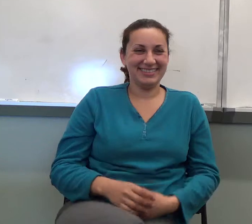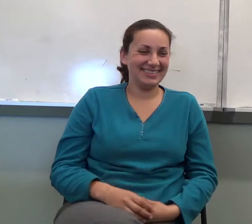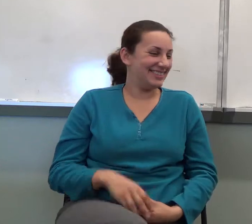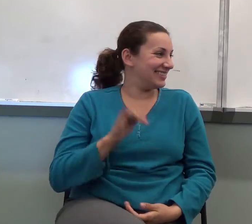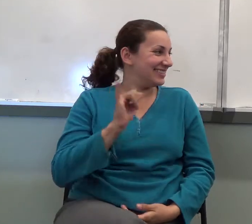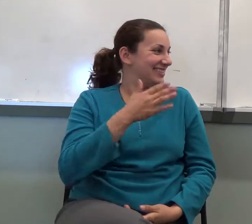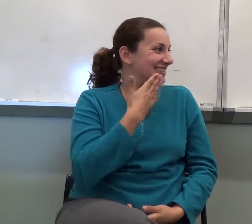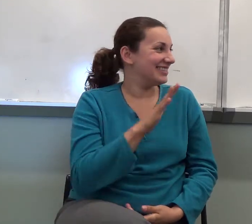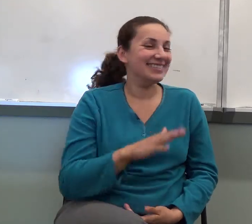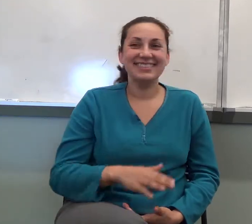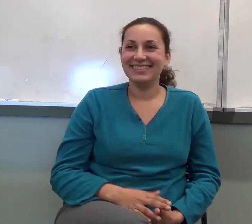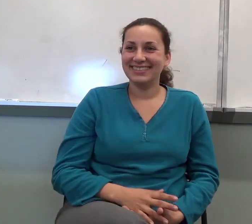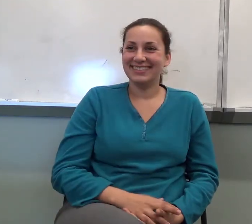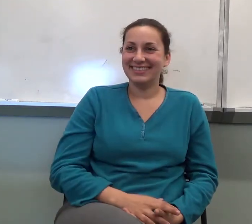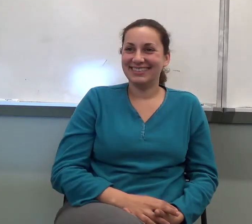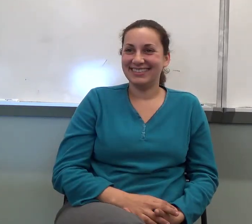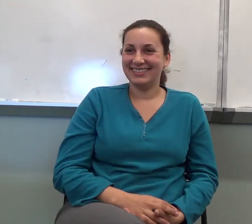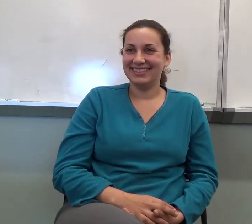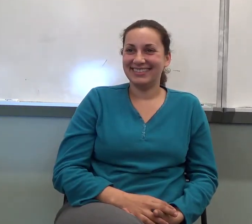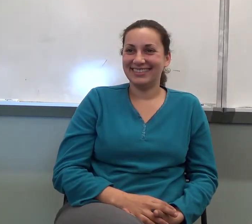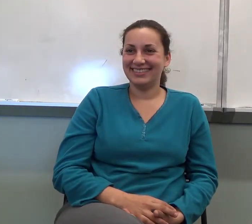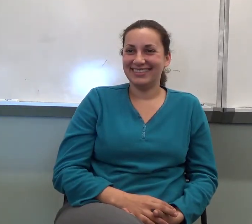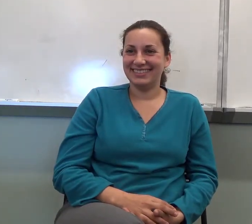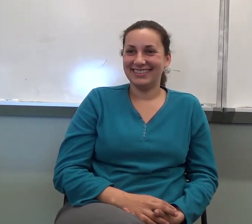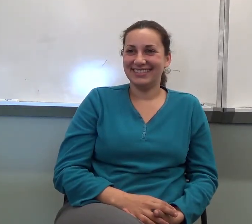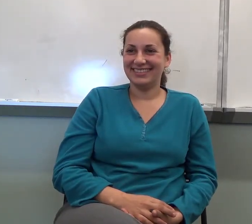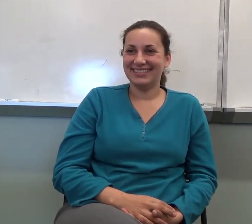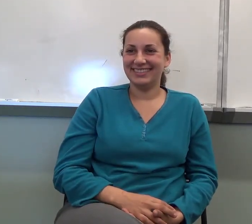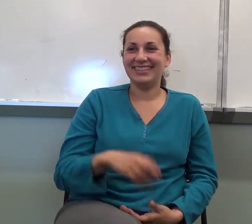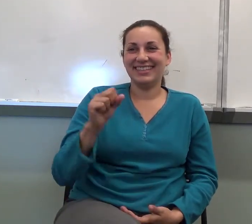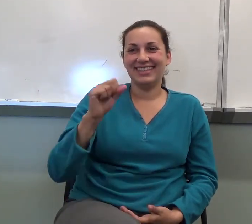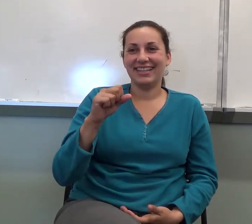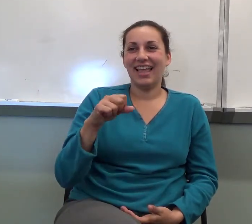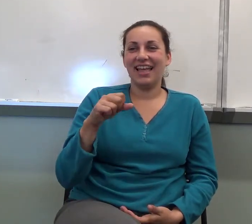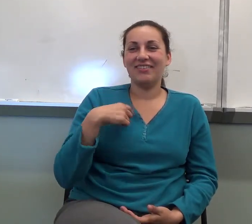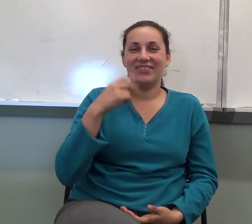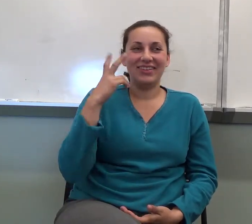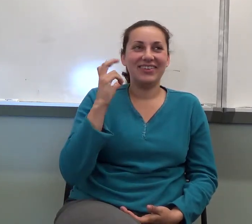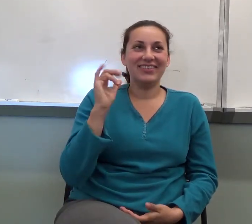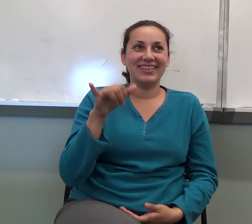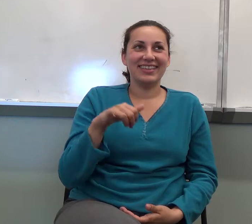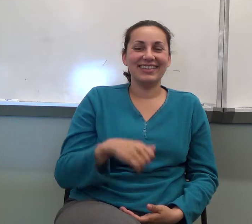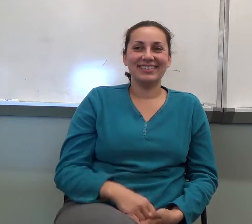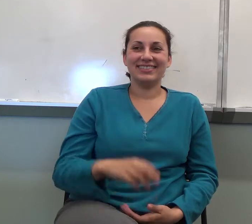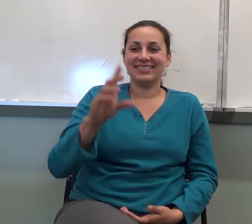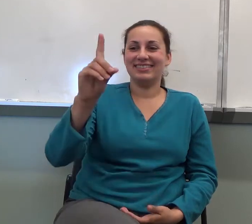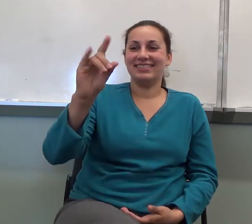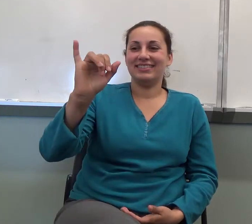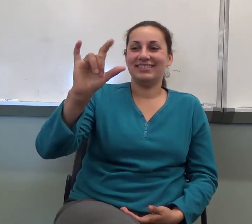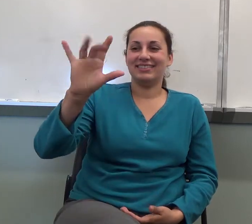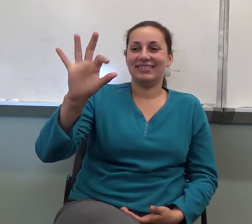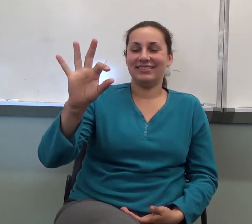of these. And the question is, how many liters are in that 6-pack? All right, first of